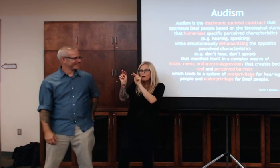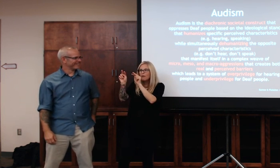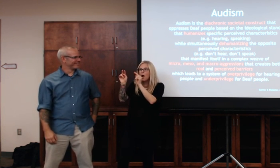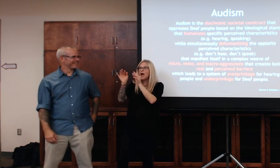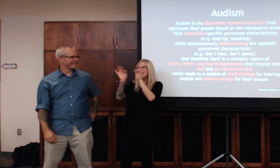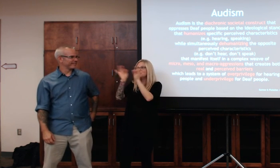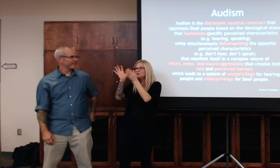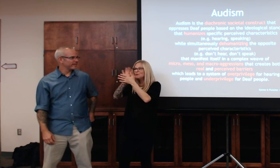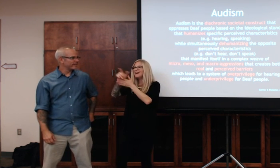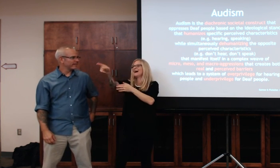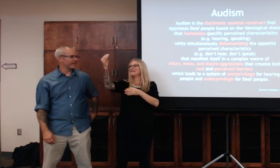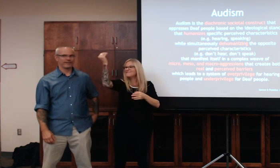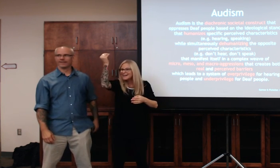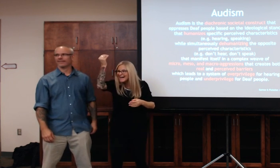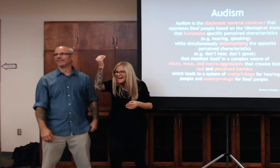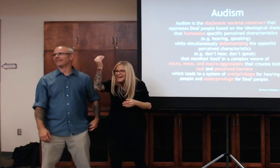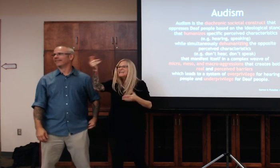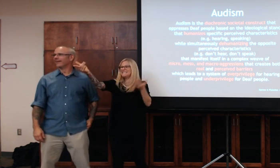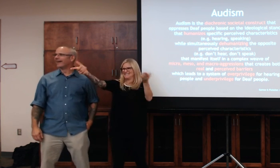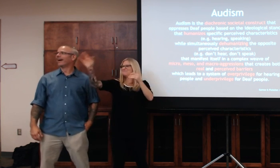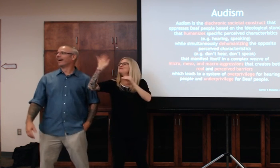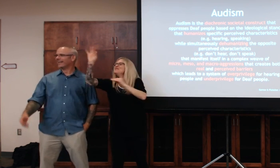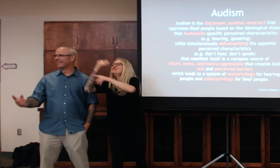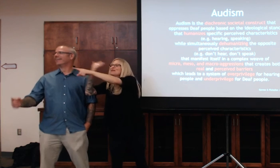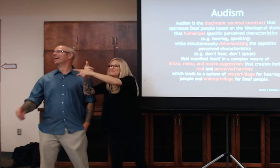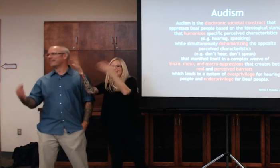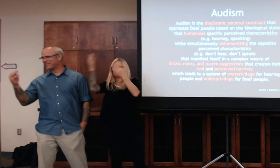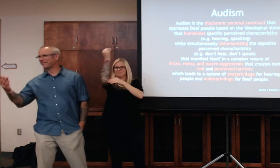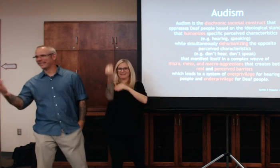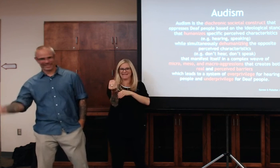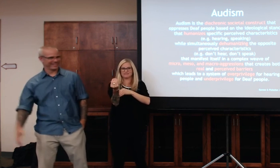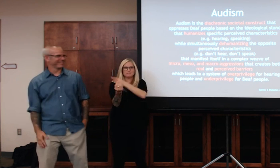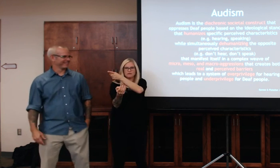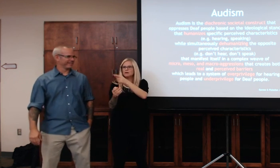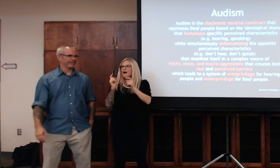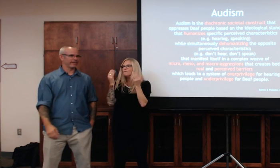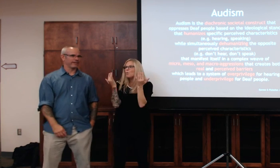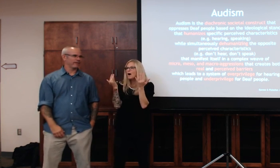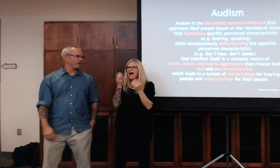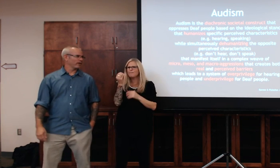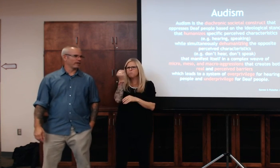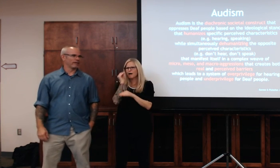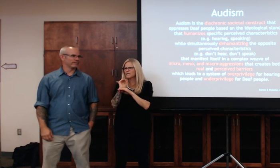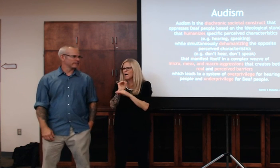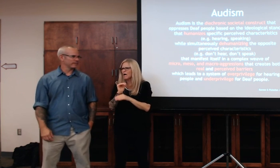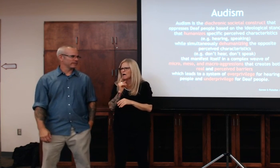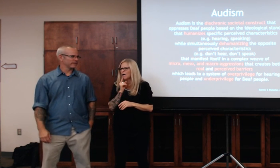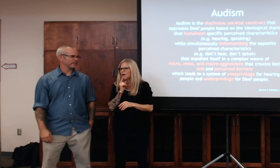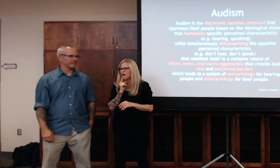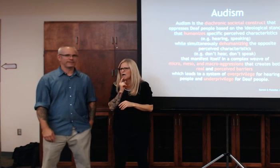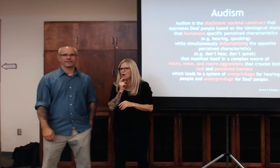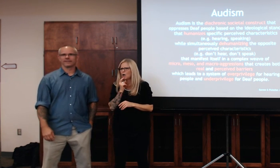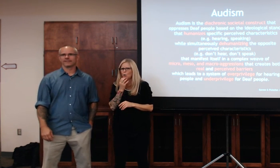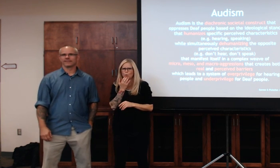and find out when it's a captioned movie. Okay, great. Monday. Perfect. Perfect example. Here it's Monday. Huh. You have to wait until Monday night. Ooh,